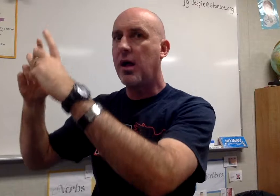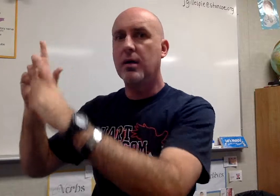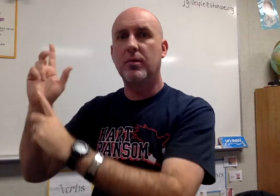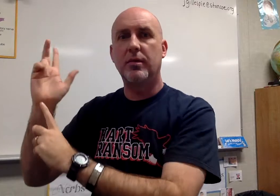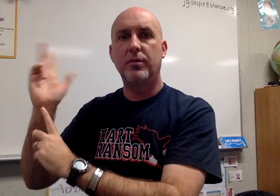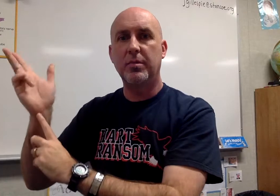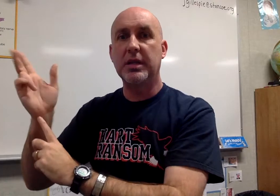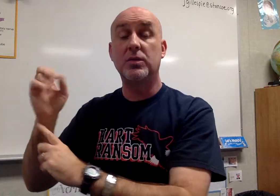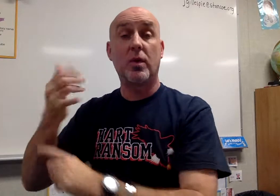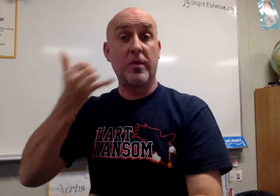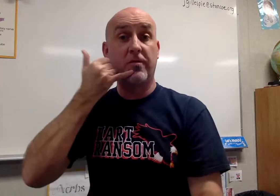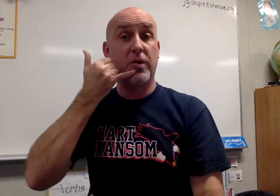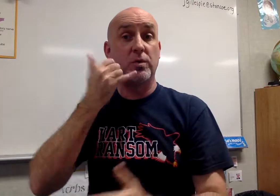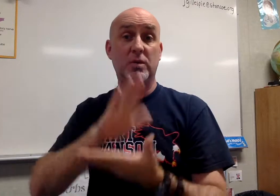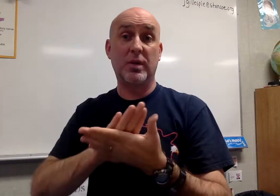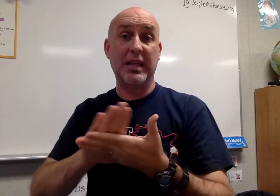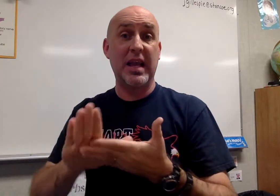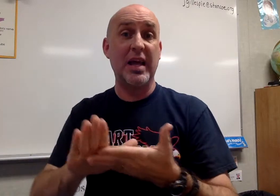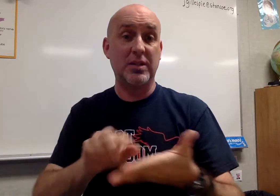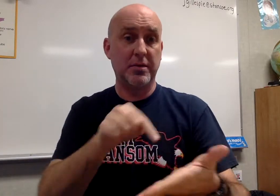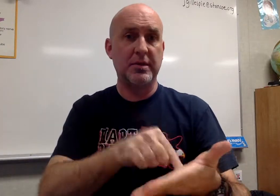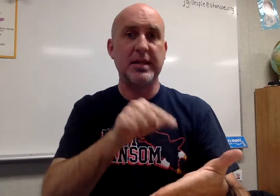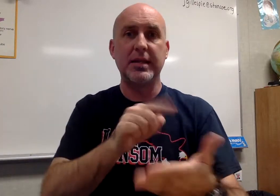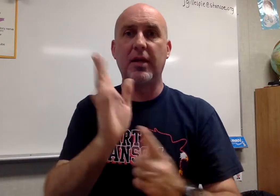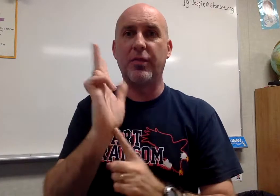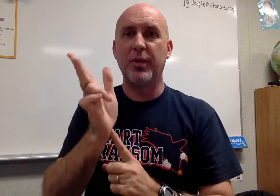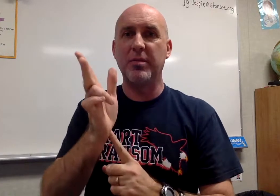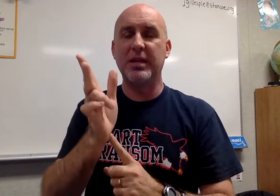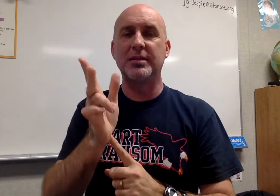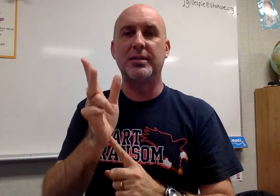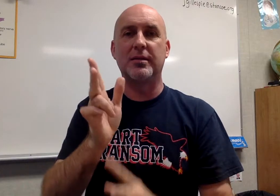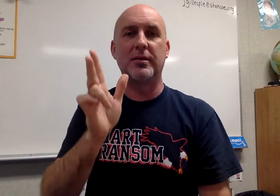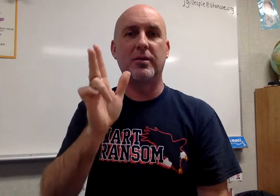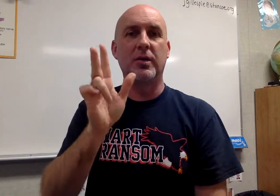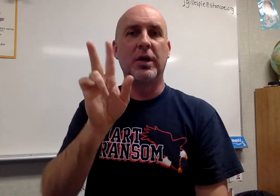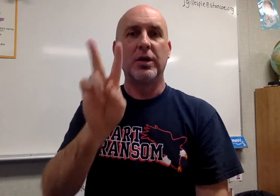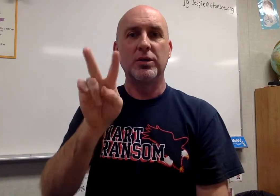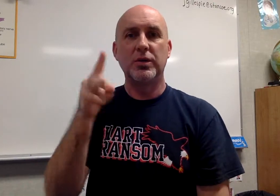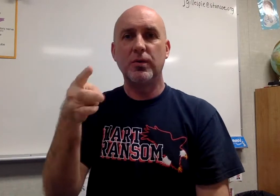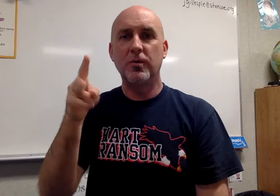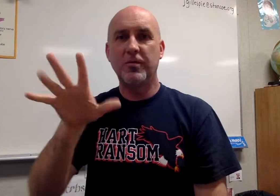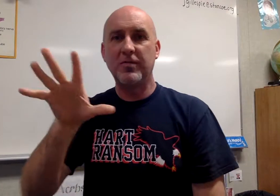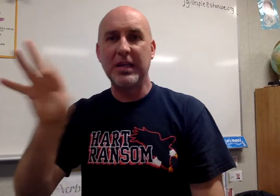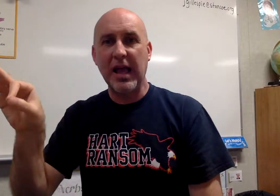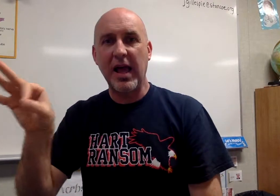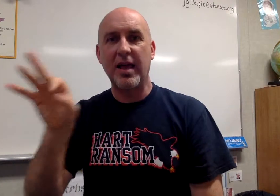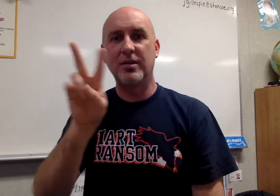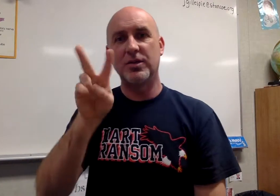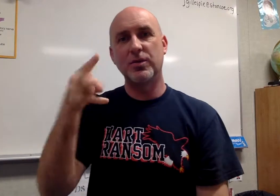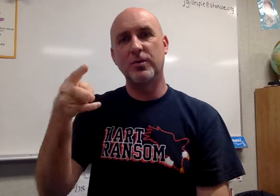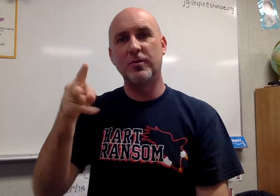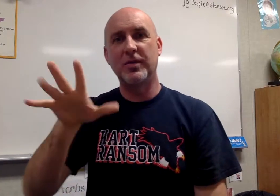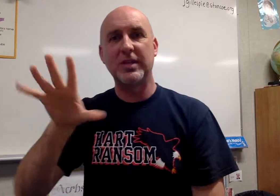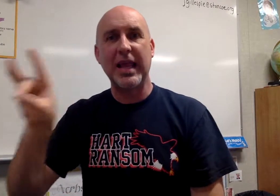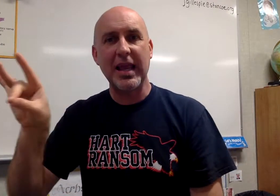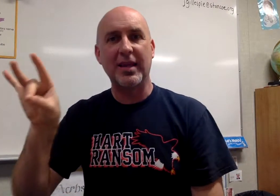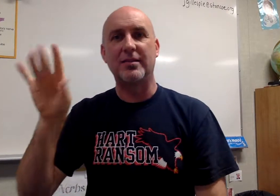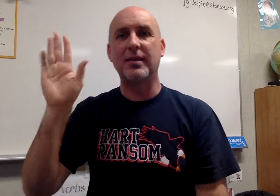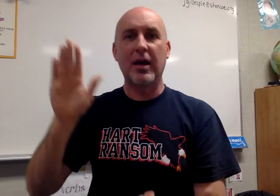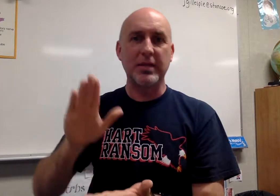with 3 minutes, or on the phones is really nice. You could set down 3 minutes and it'll go 2:59, 2:58, and they'll count down and